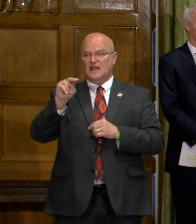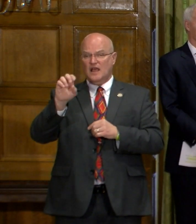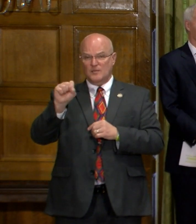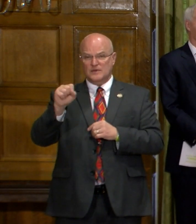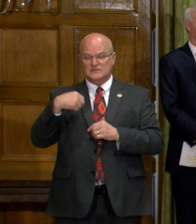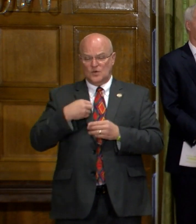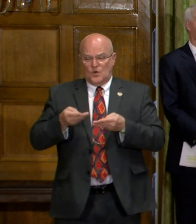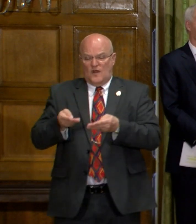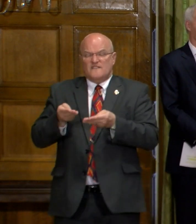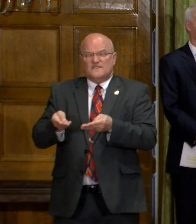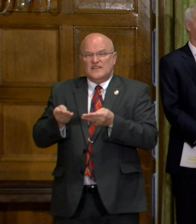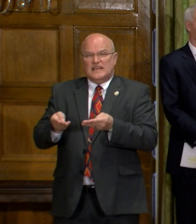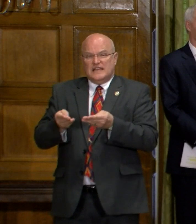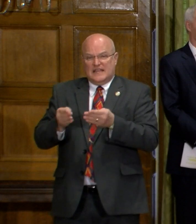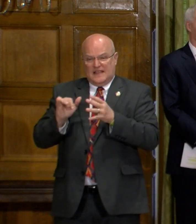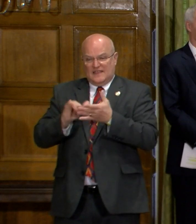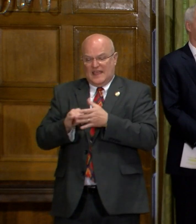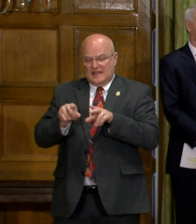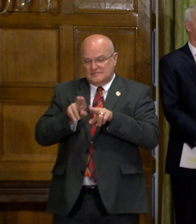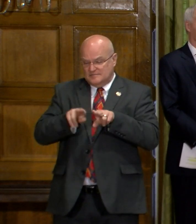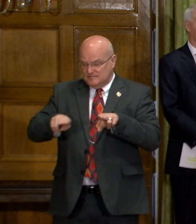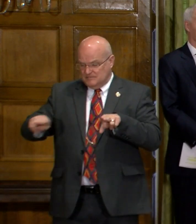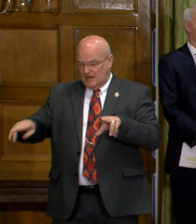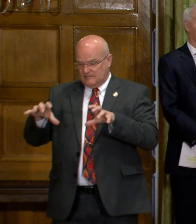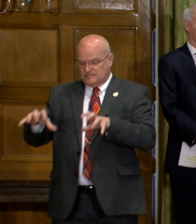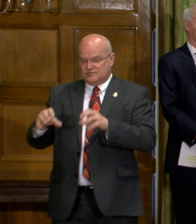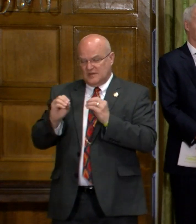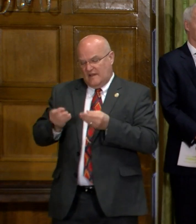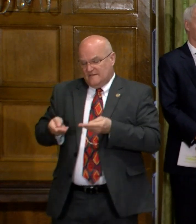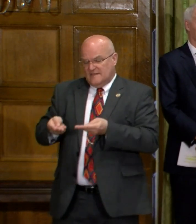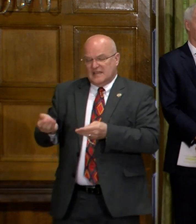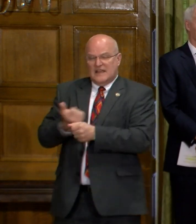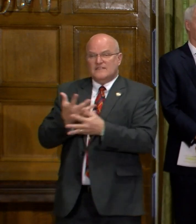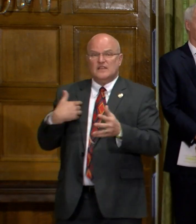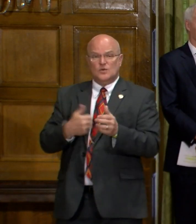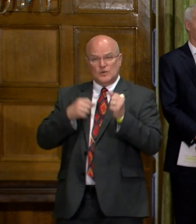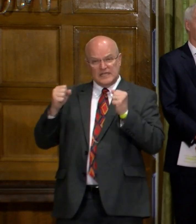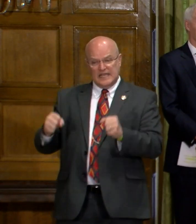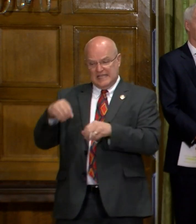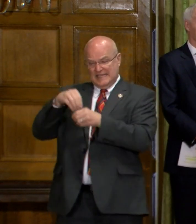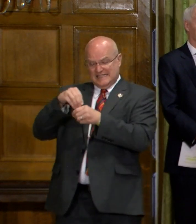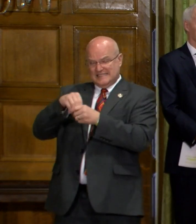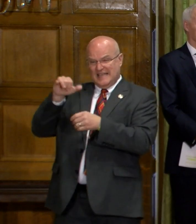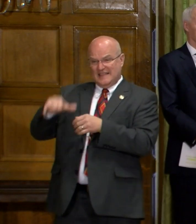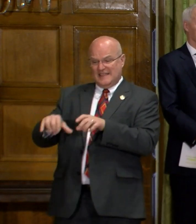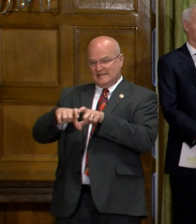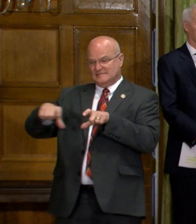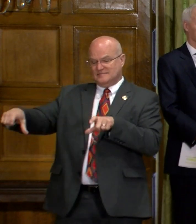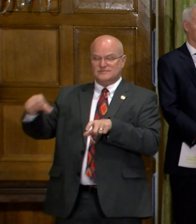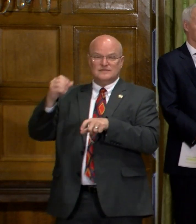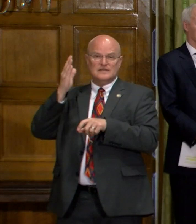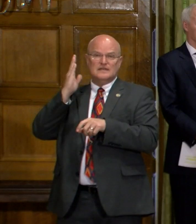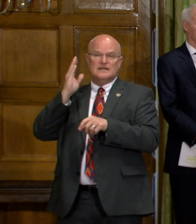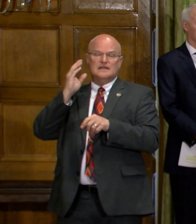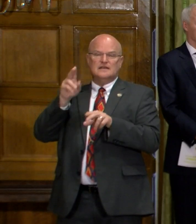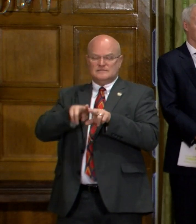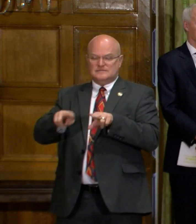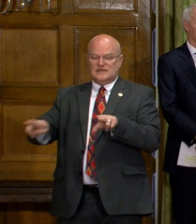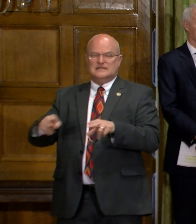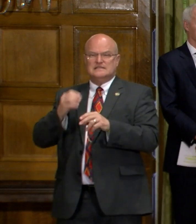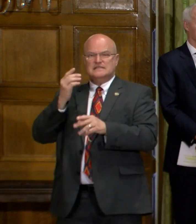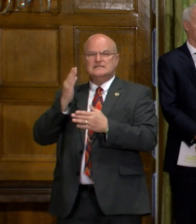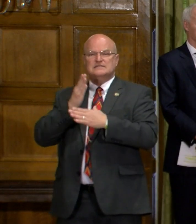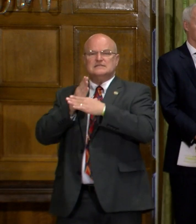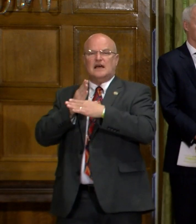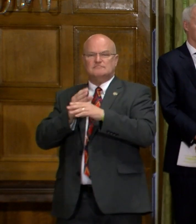that barracks. We've isolated it, and we're feeding and doing everything that we can inside of that barracks to help prevent the spread of that